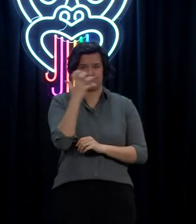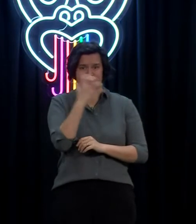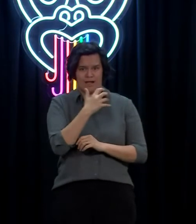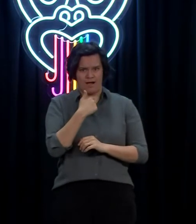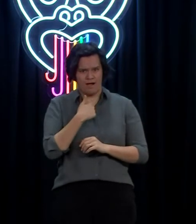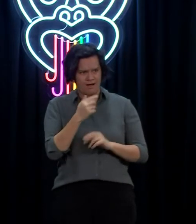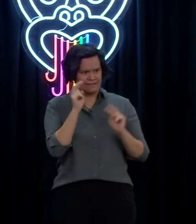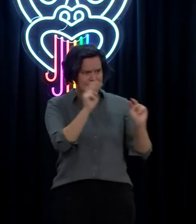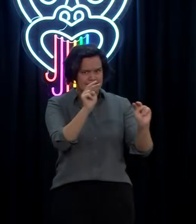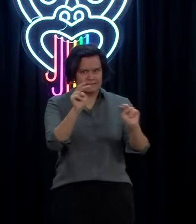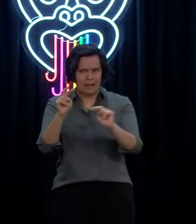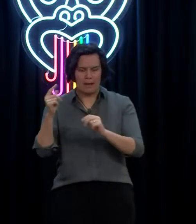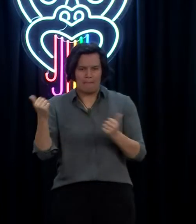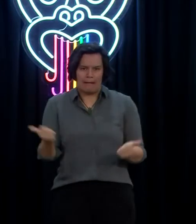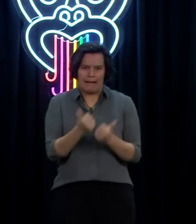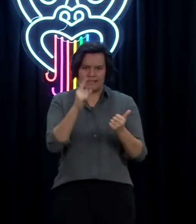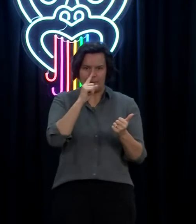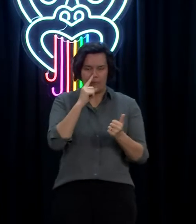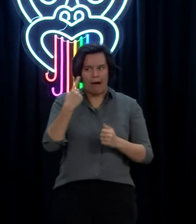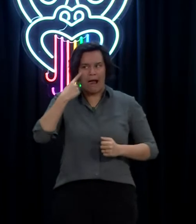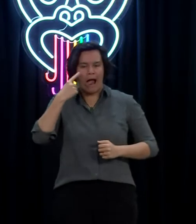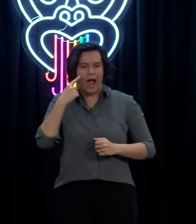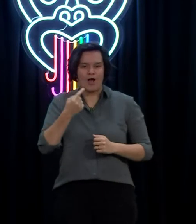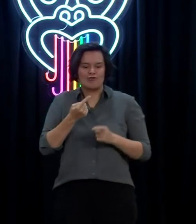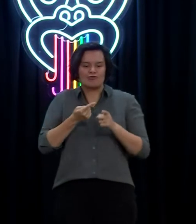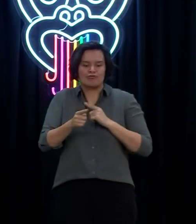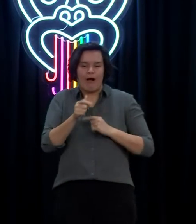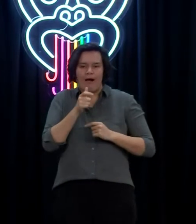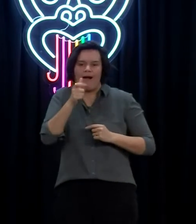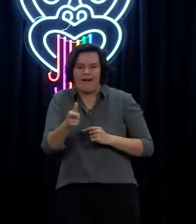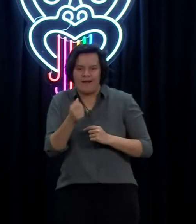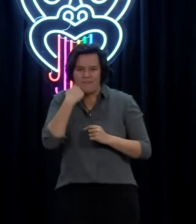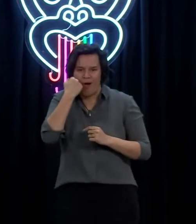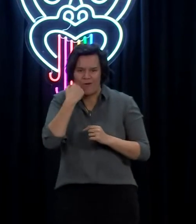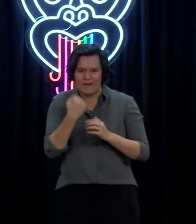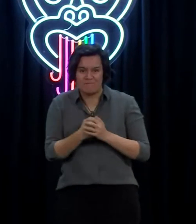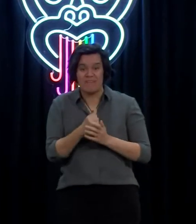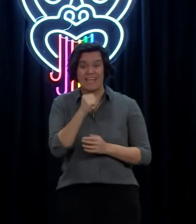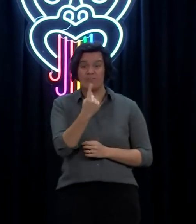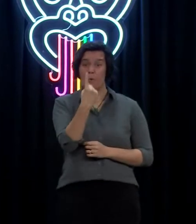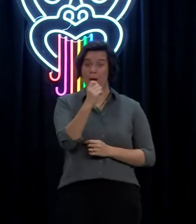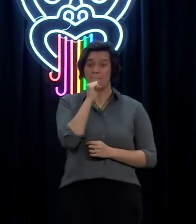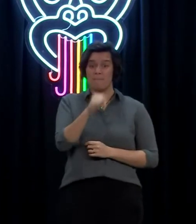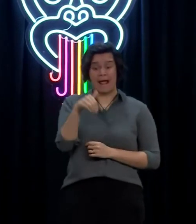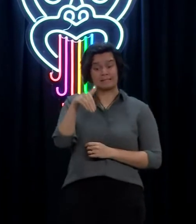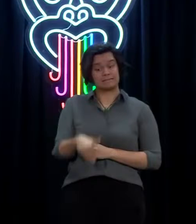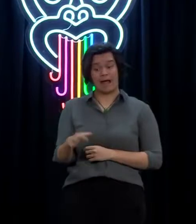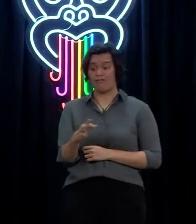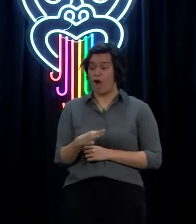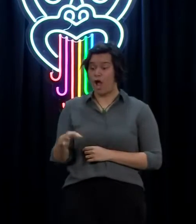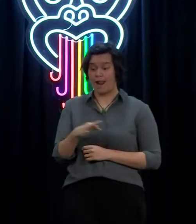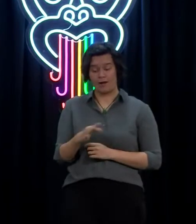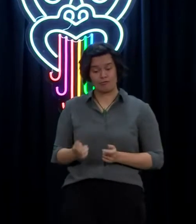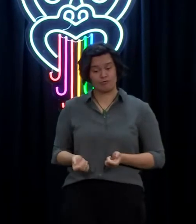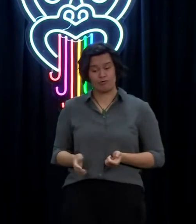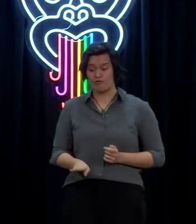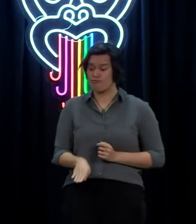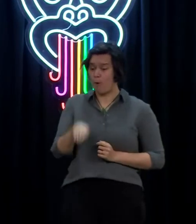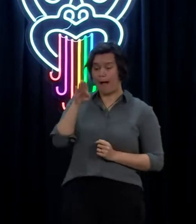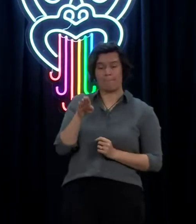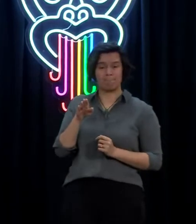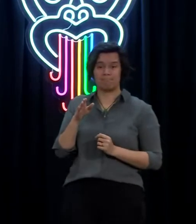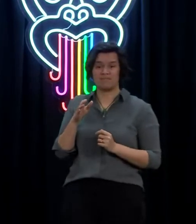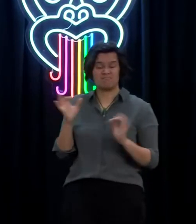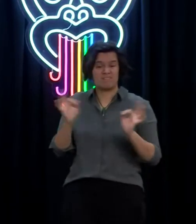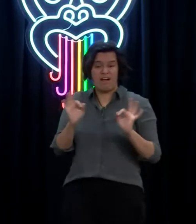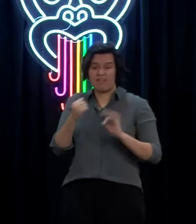go. As I've said before, if a guy from the South Island who grew up with very little Te Reo Māori around me can